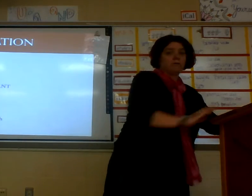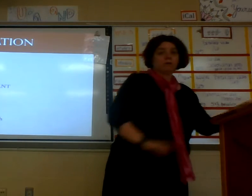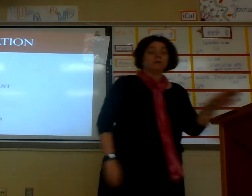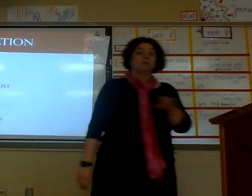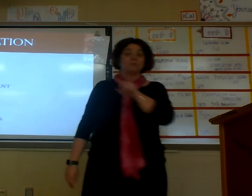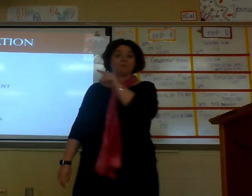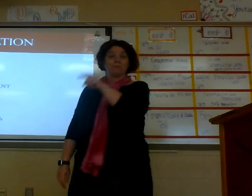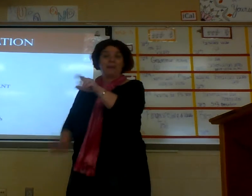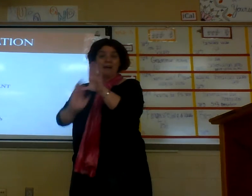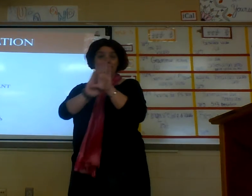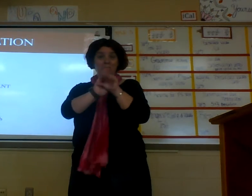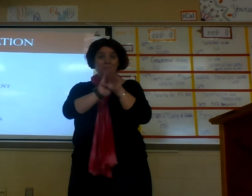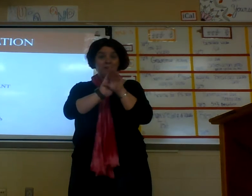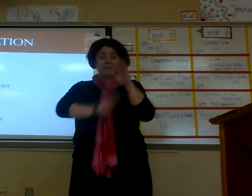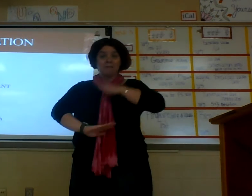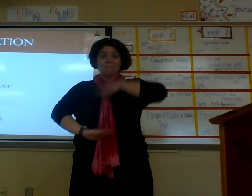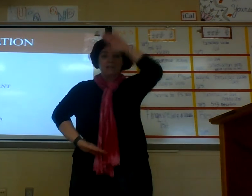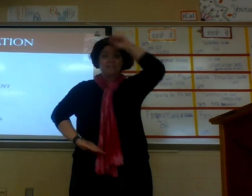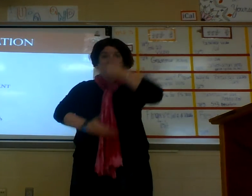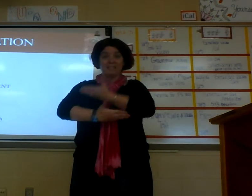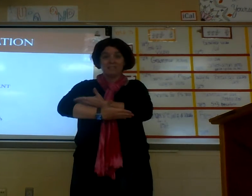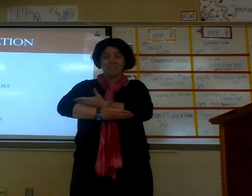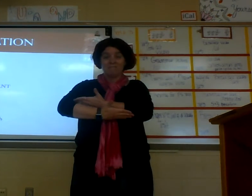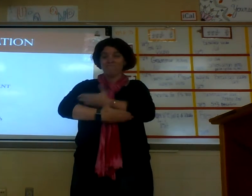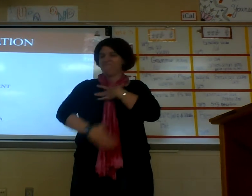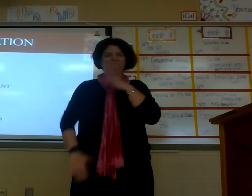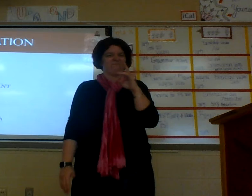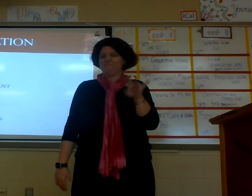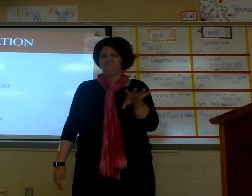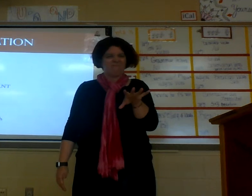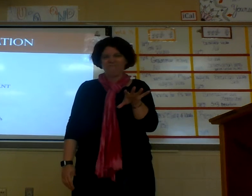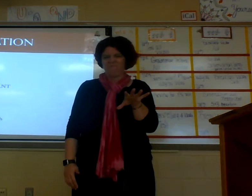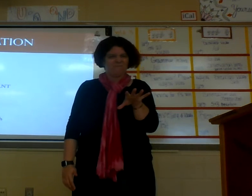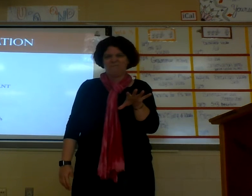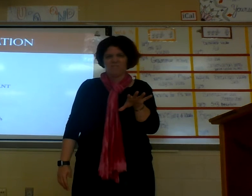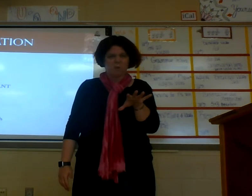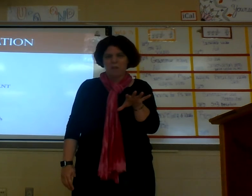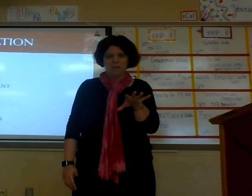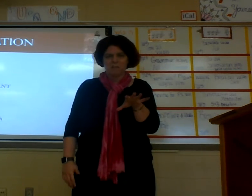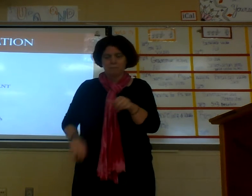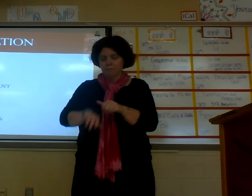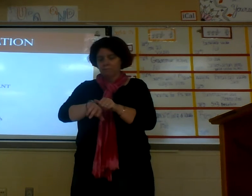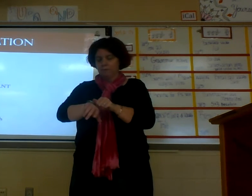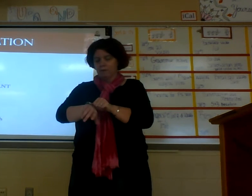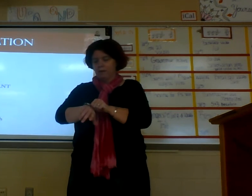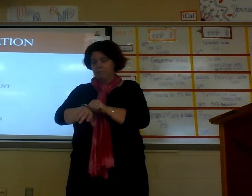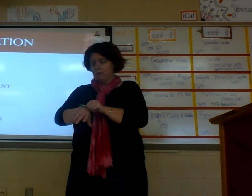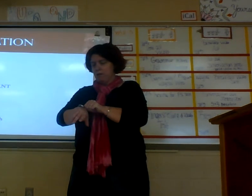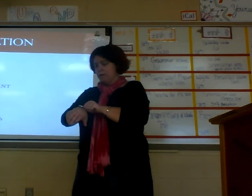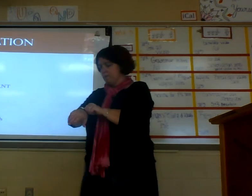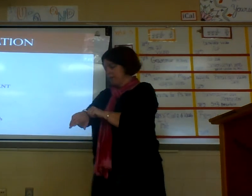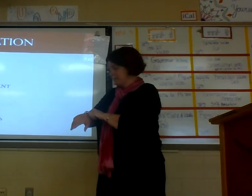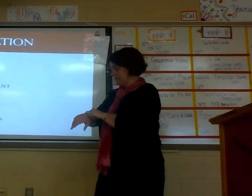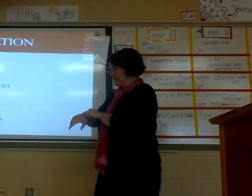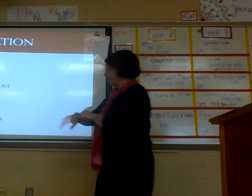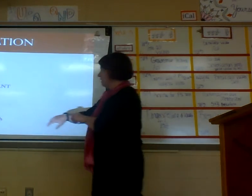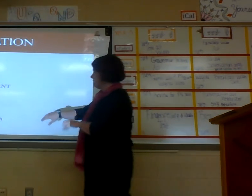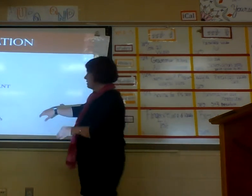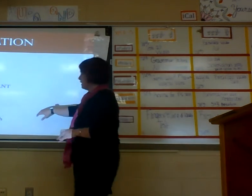one. So that movie, my son don't like. Okay, the biggest thing is that